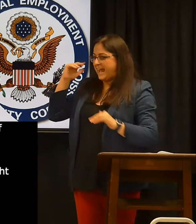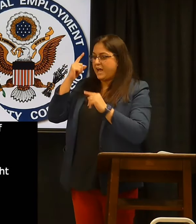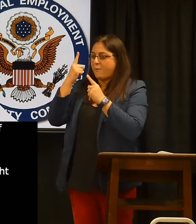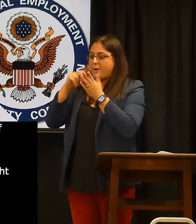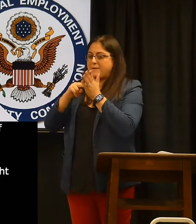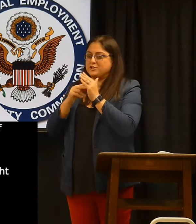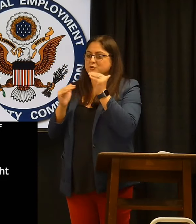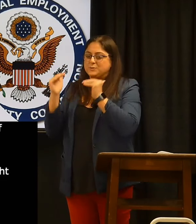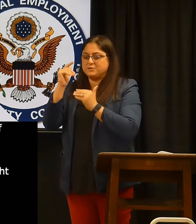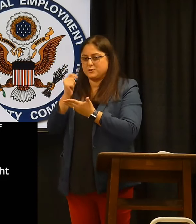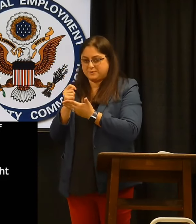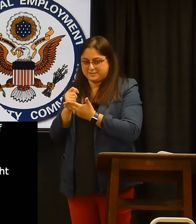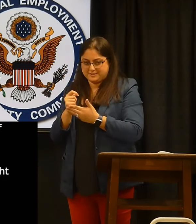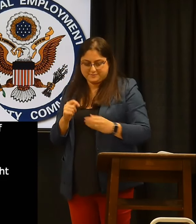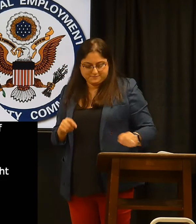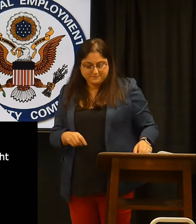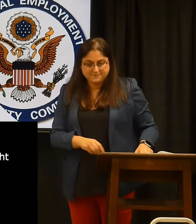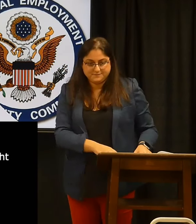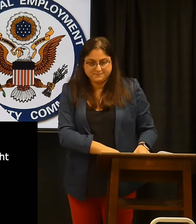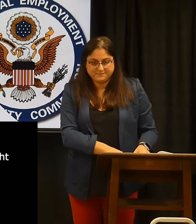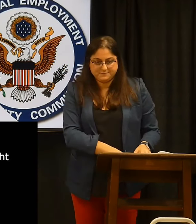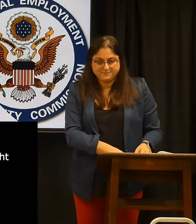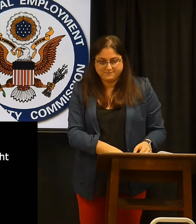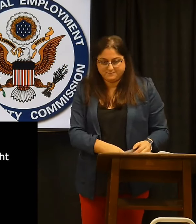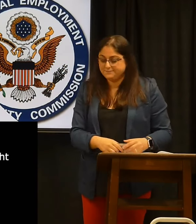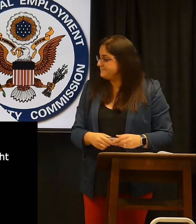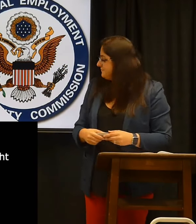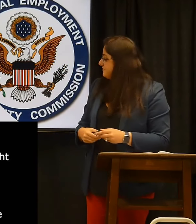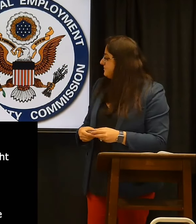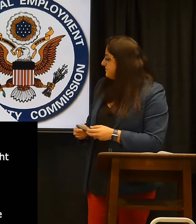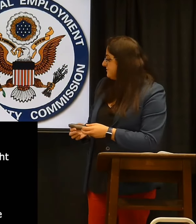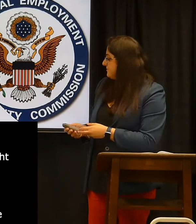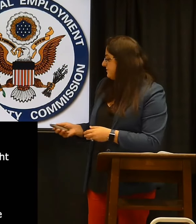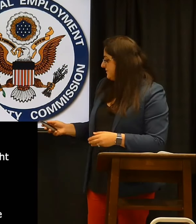getting, oh, that's okay, you don't have to, we're not going to discipline you for that action.